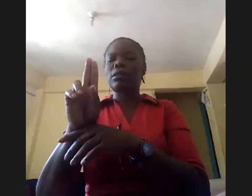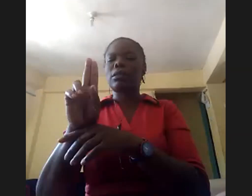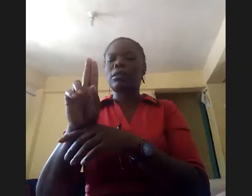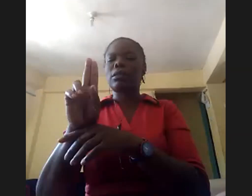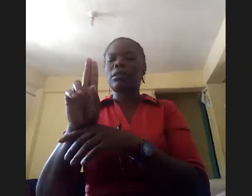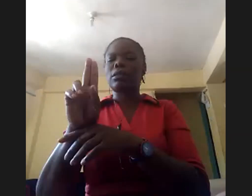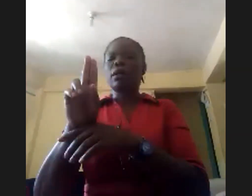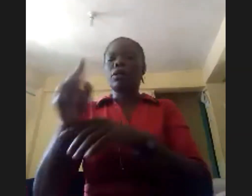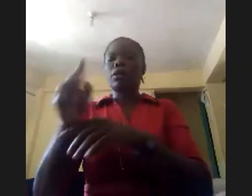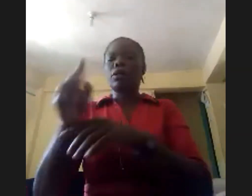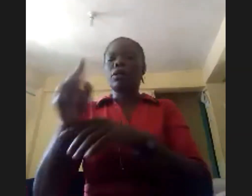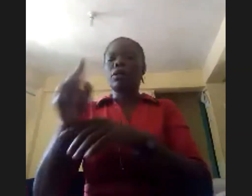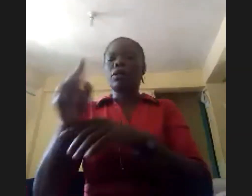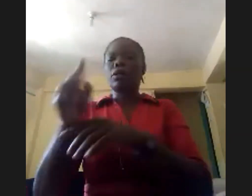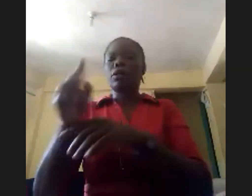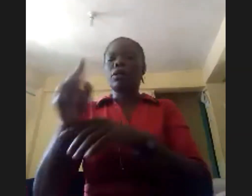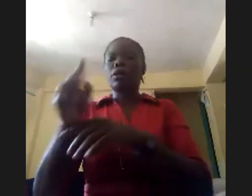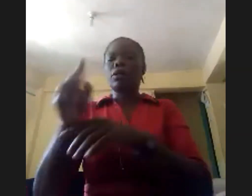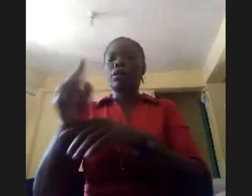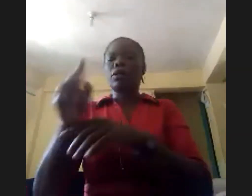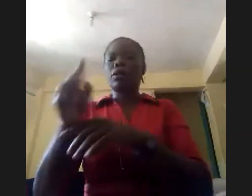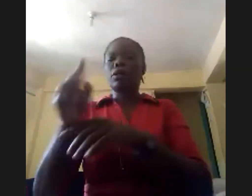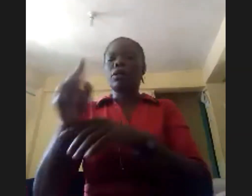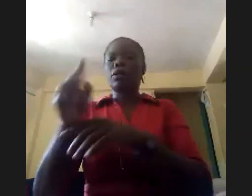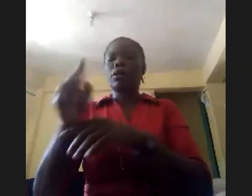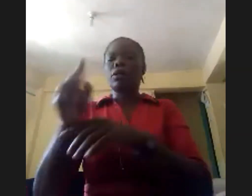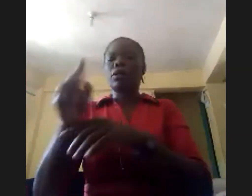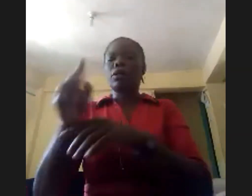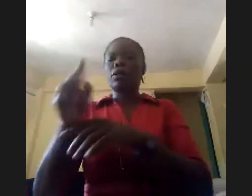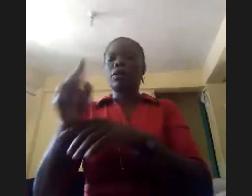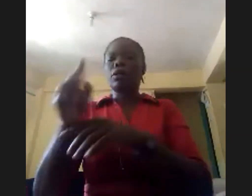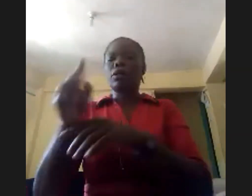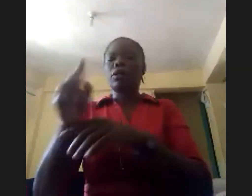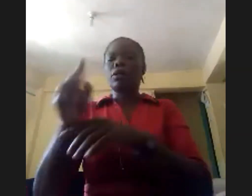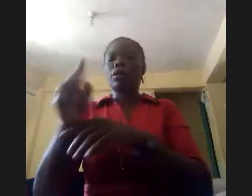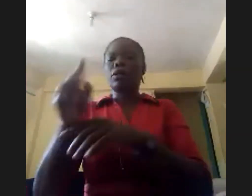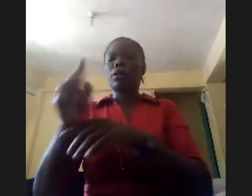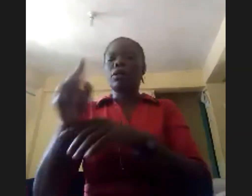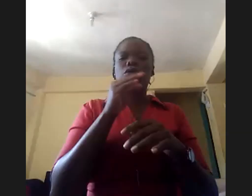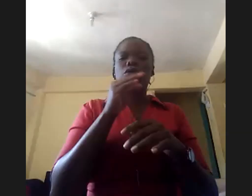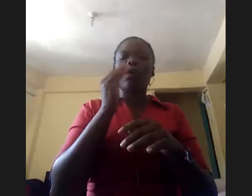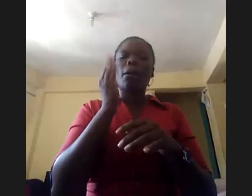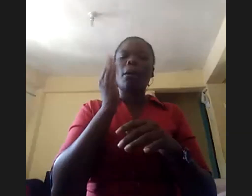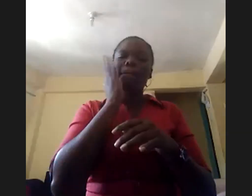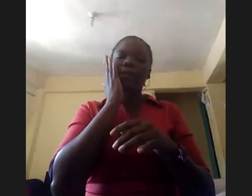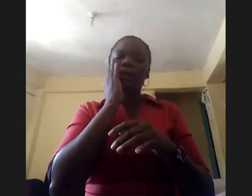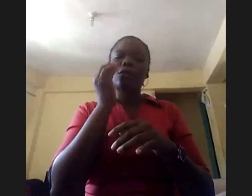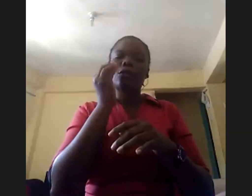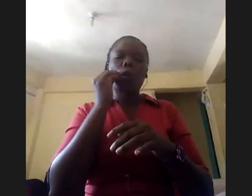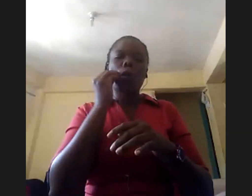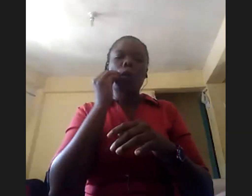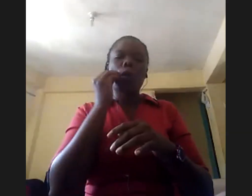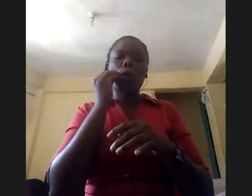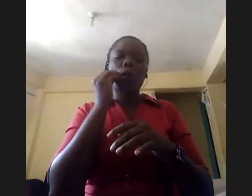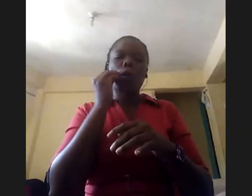born taking, or you'll not come out of your mother's womb smoking weed or smoking cigarettes. Probably